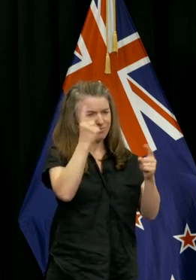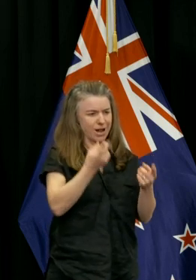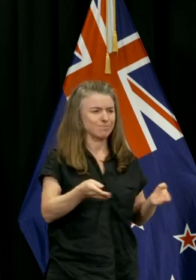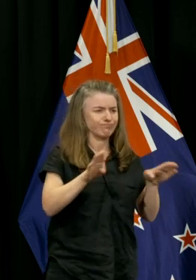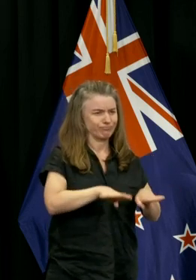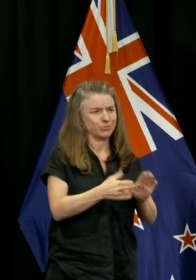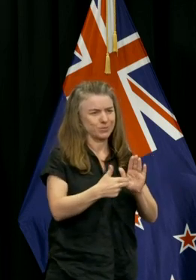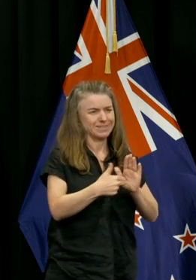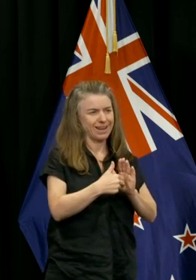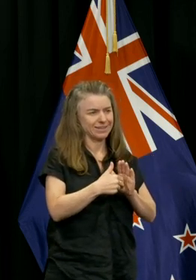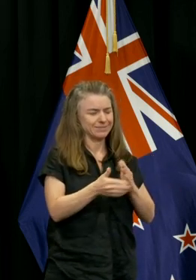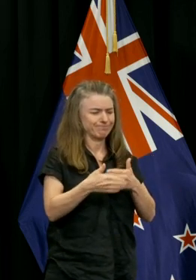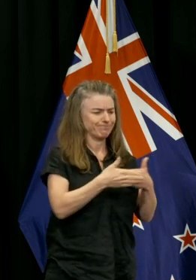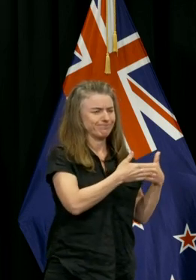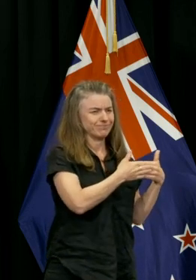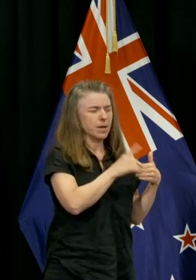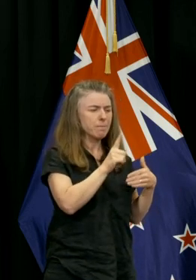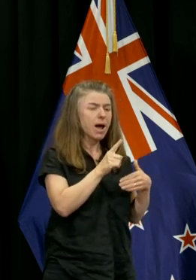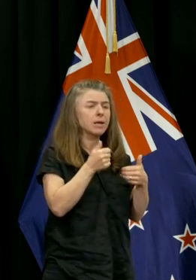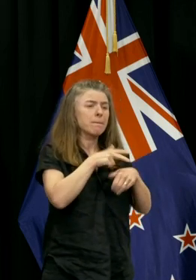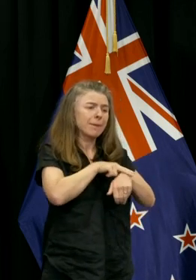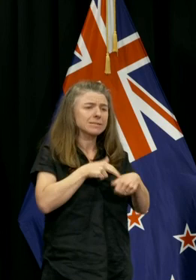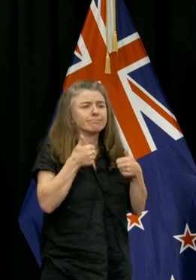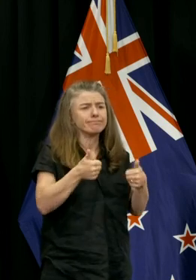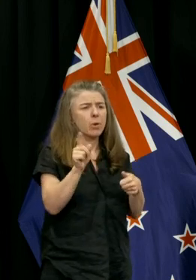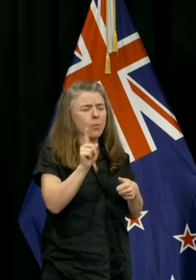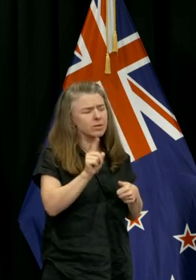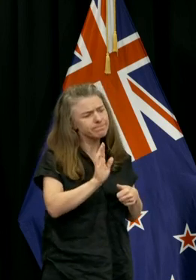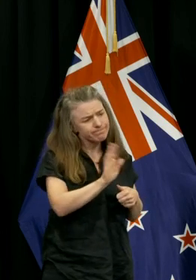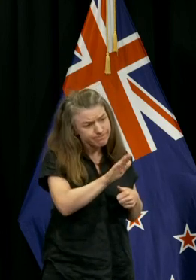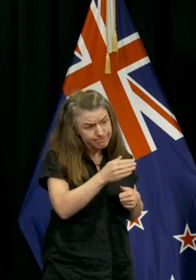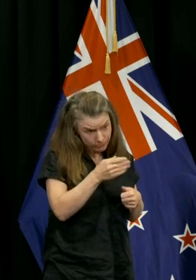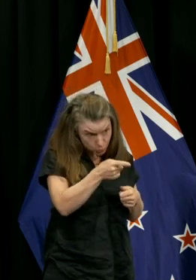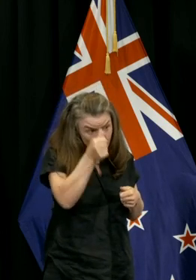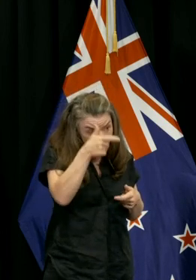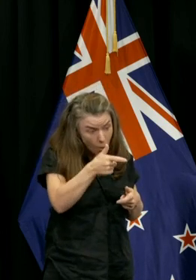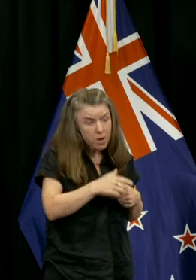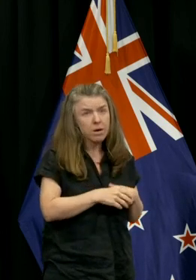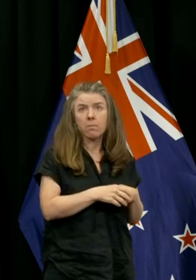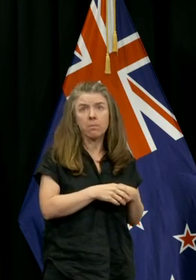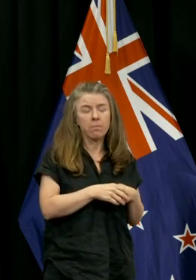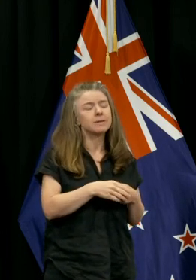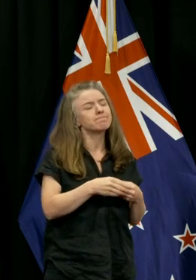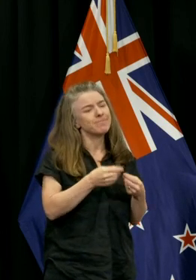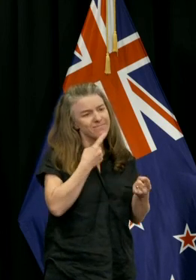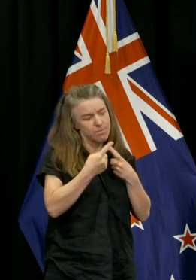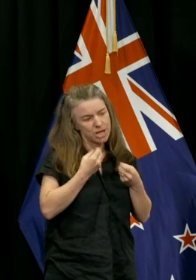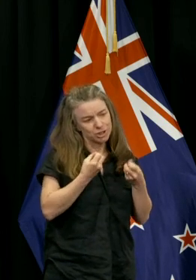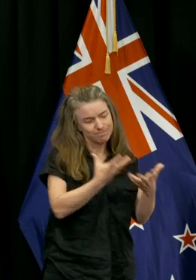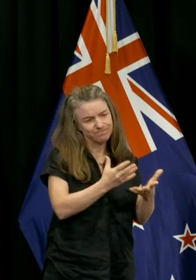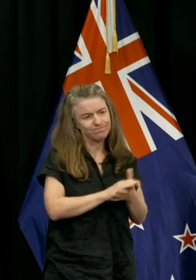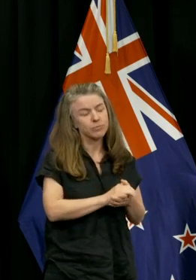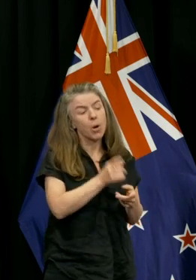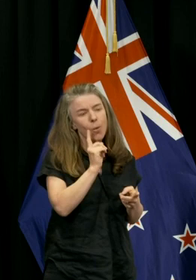what the police are doing is at least giving people the chance to have that information shared with them, using warnings, not